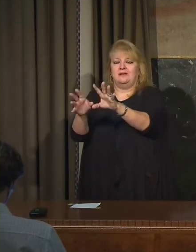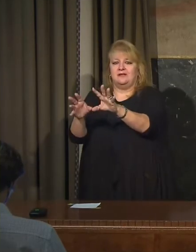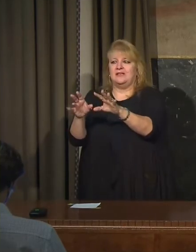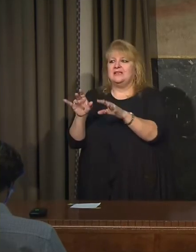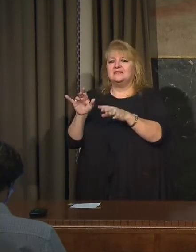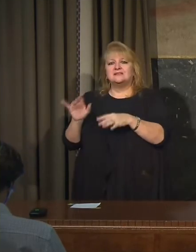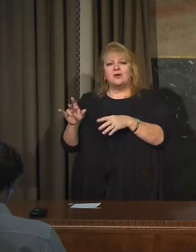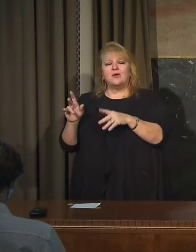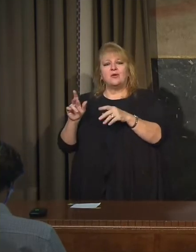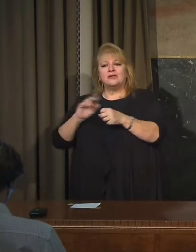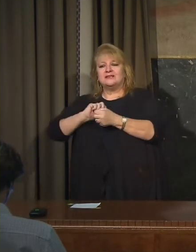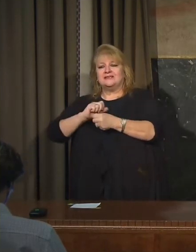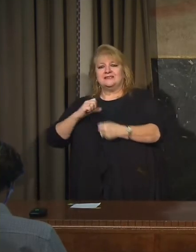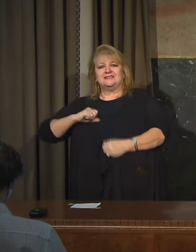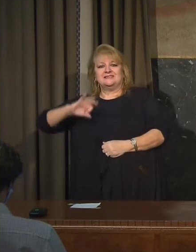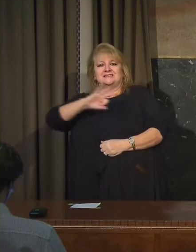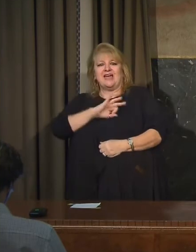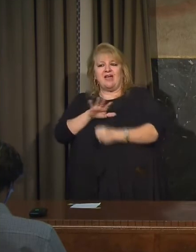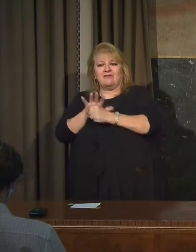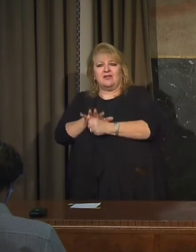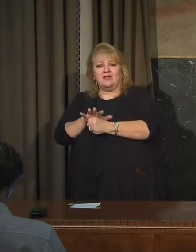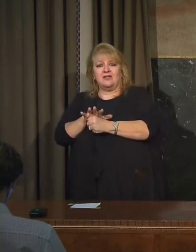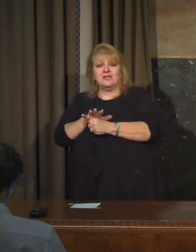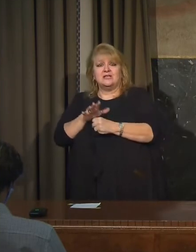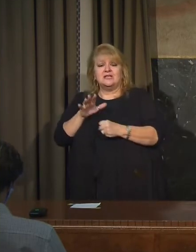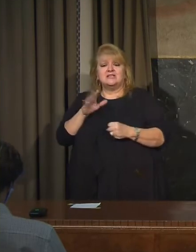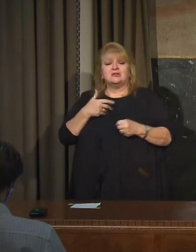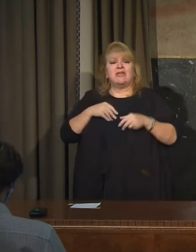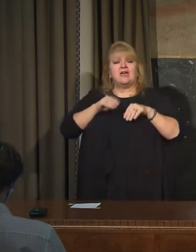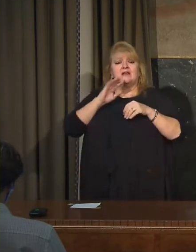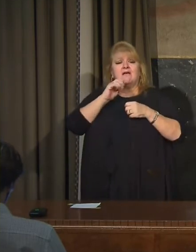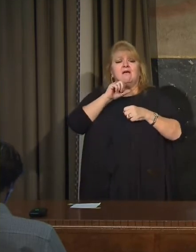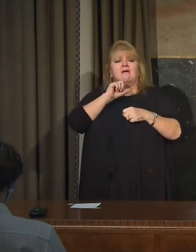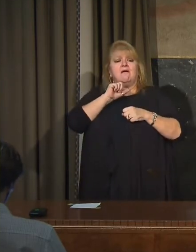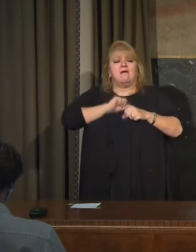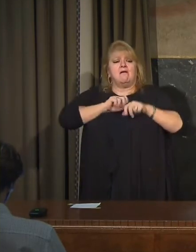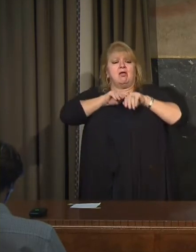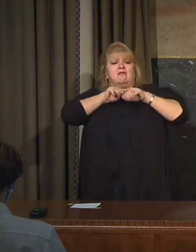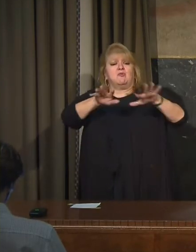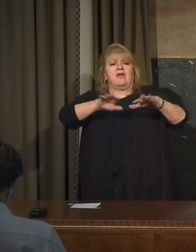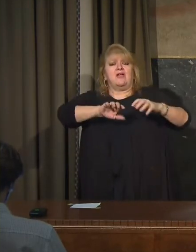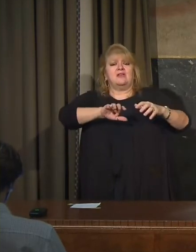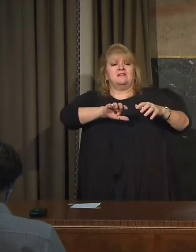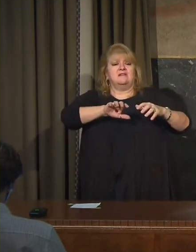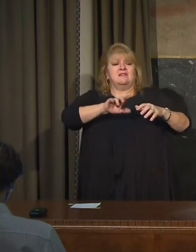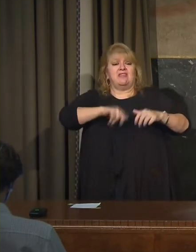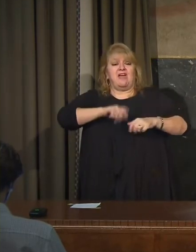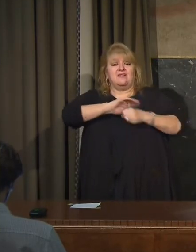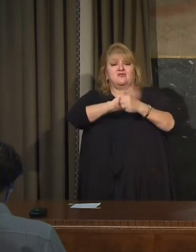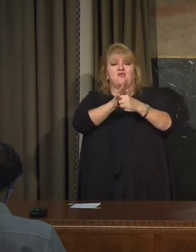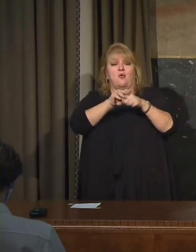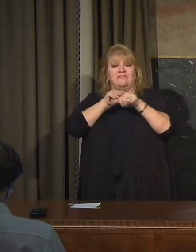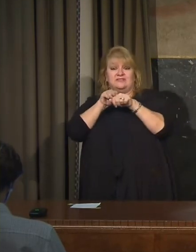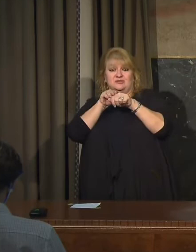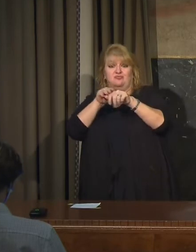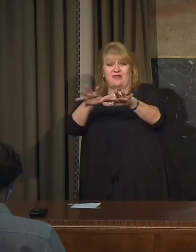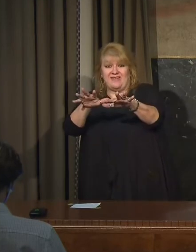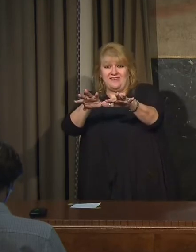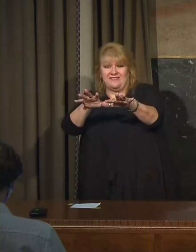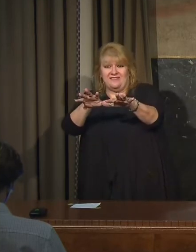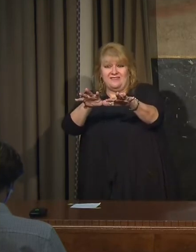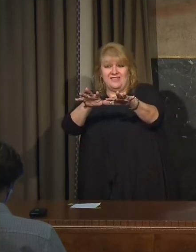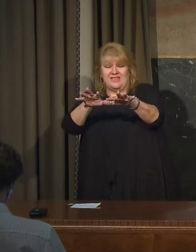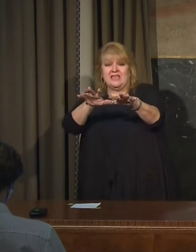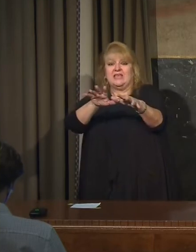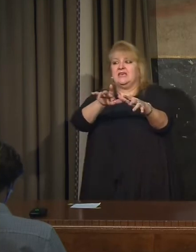is the community spread that is sending people into the hospital is also causing doctors and nurses and therapists to be unavailable to work because they have